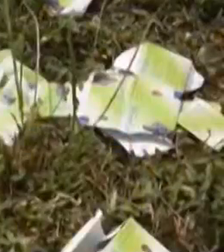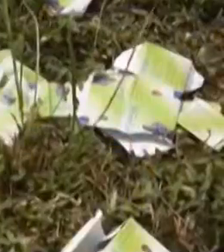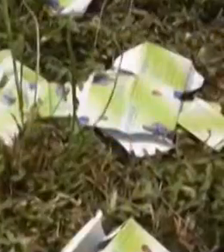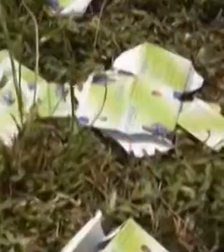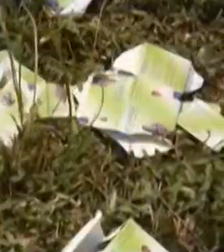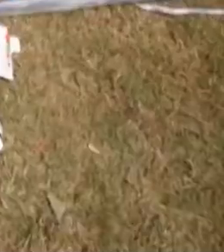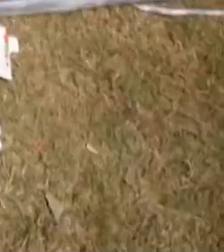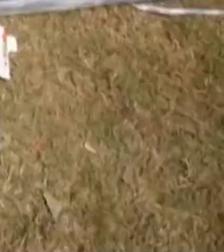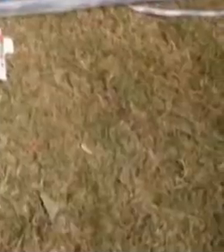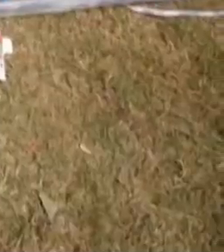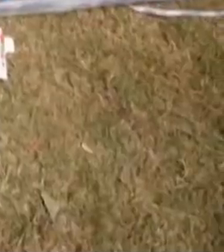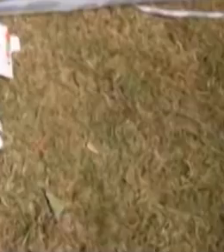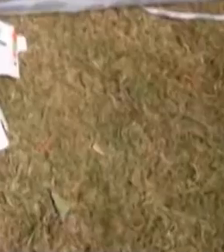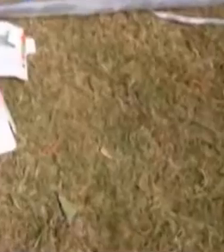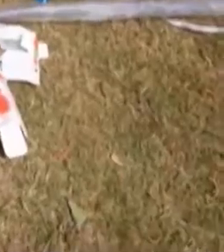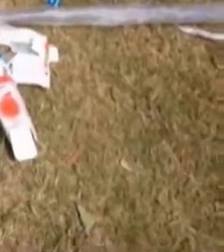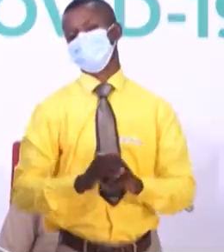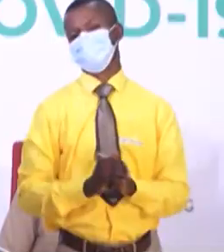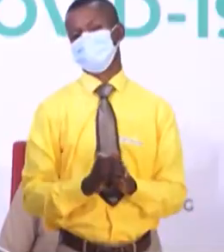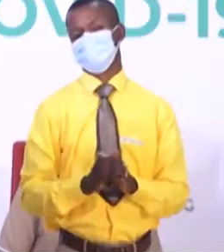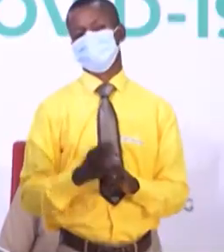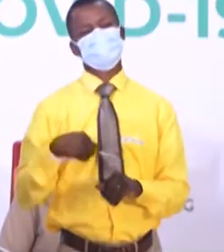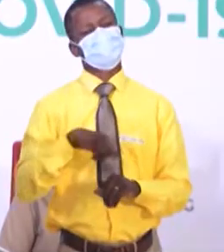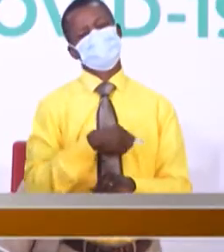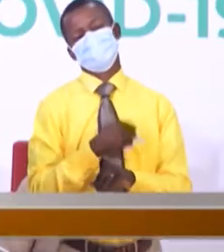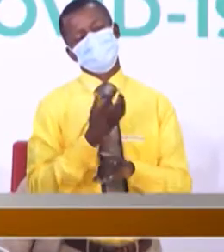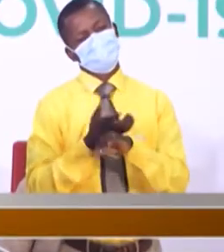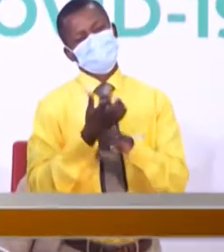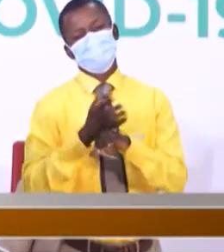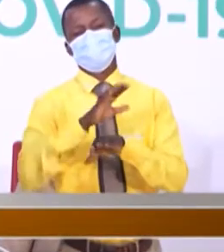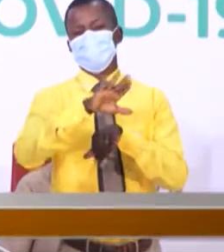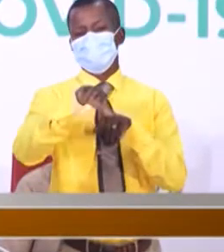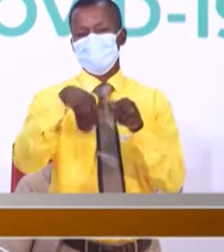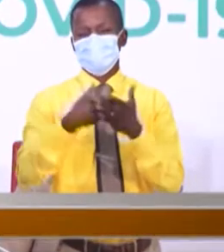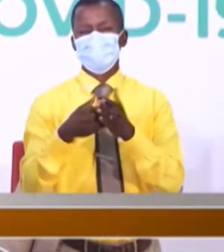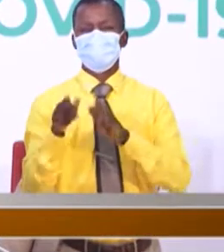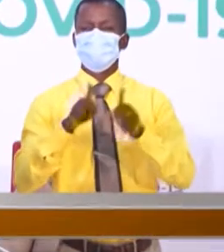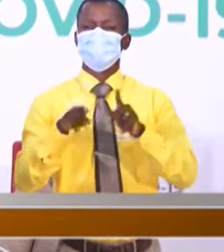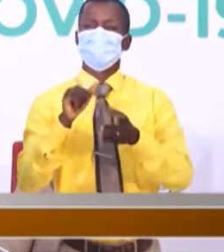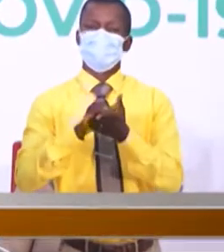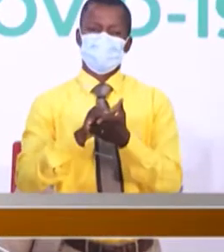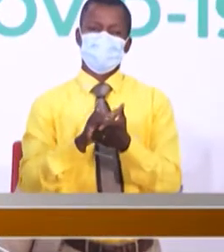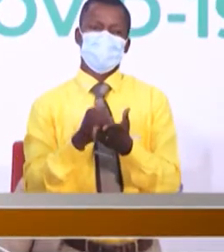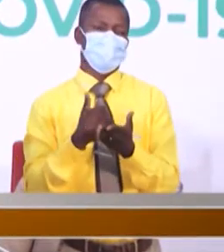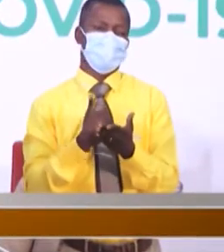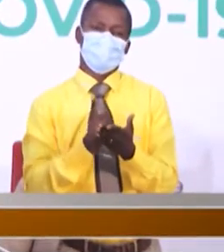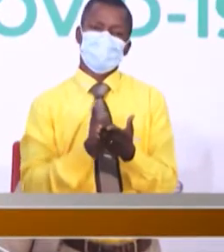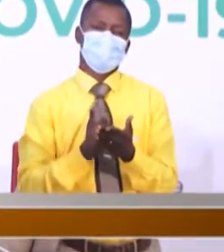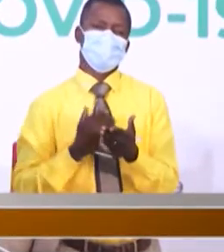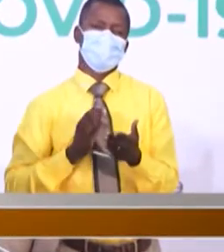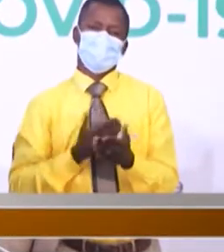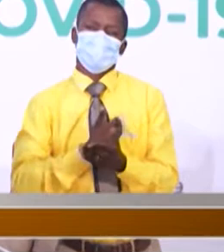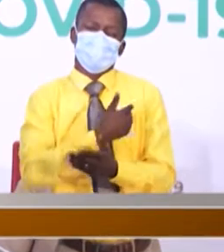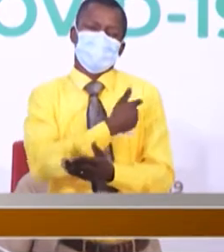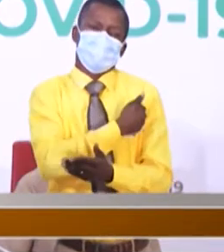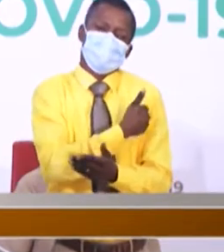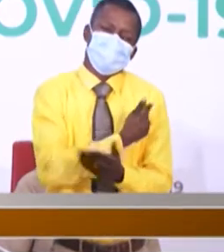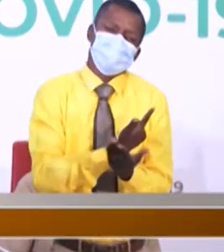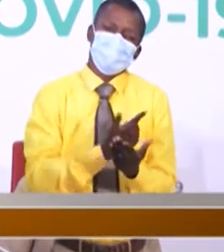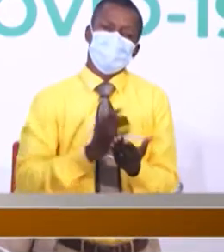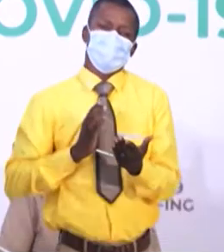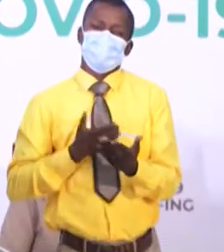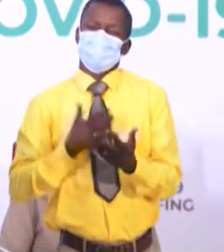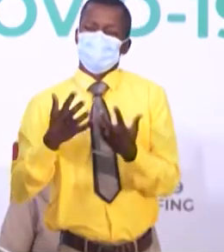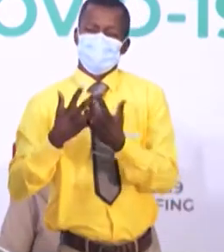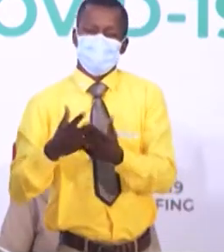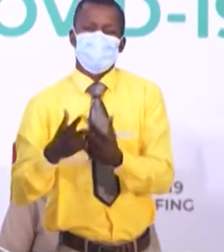describes as worrisome. We call on all who are in possession of vaccines, medicines and other